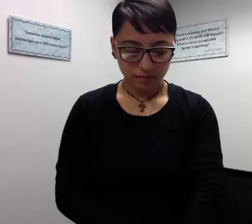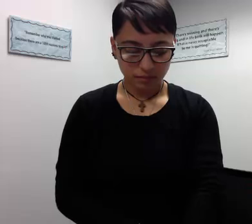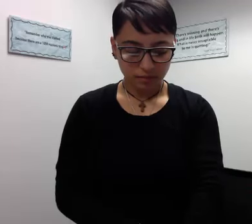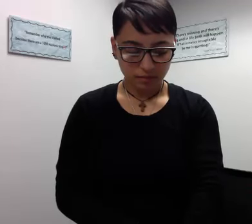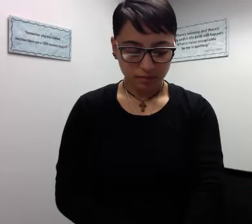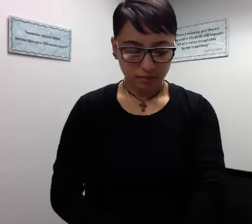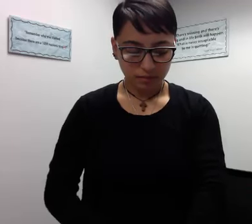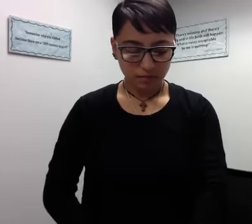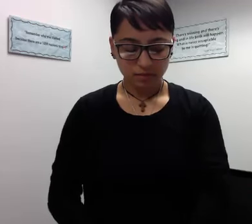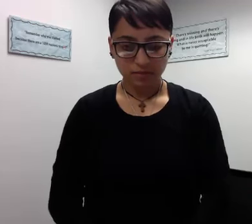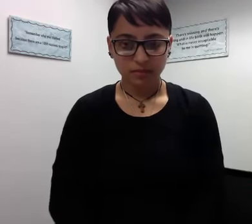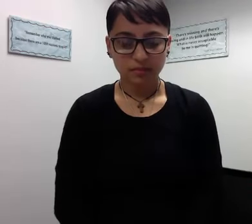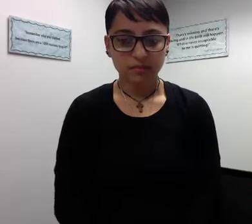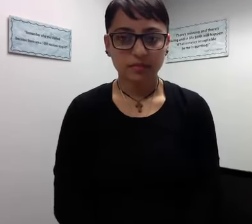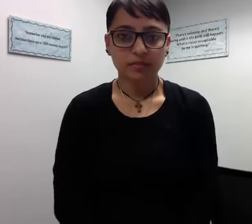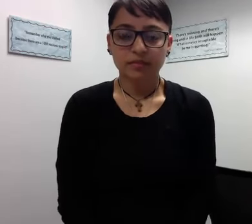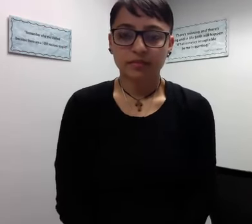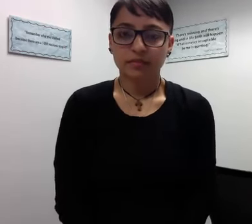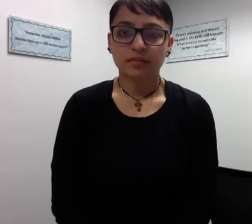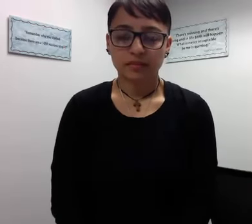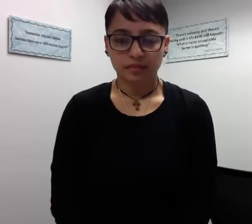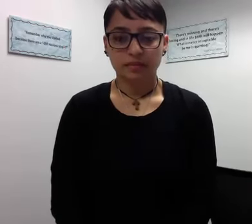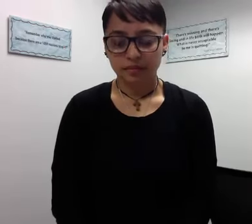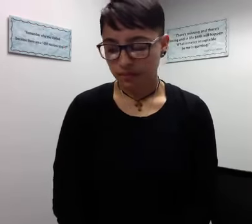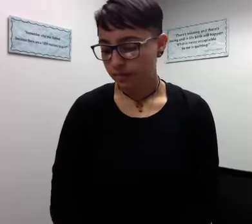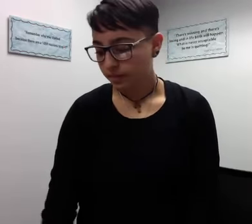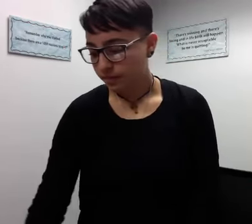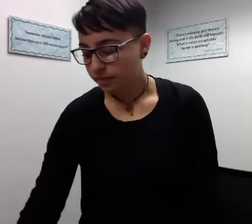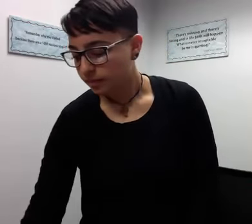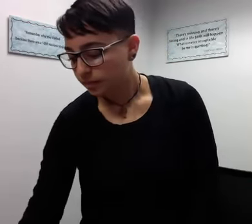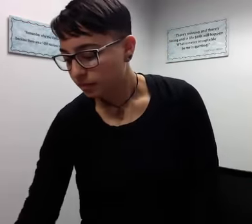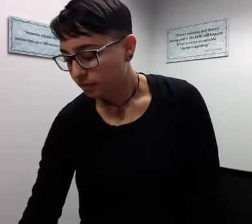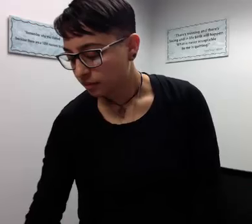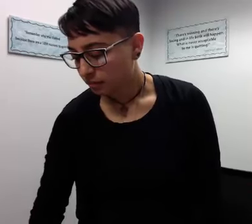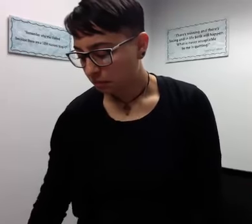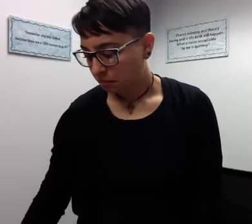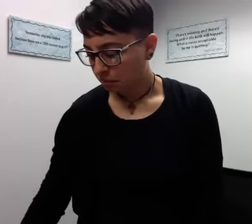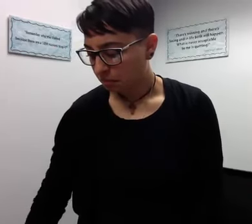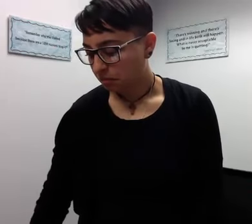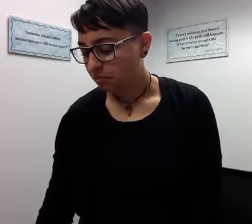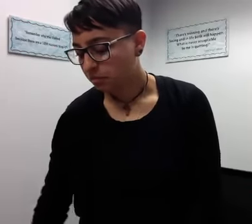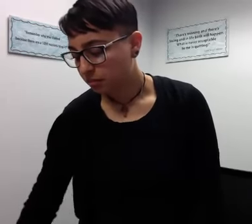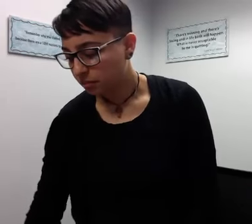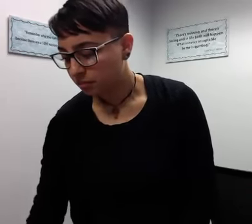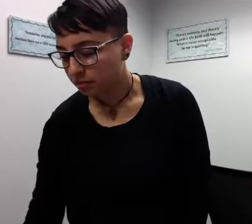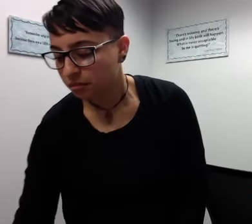Part 3, Sight Translation. For this portion, you will interpret from written English. Your